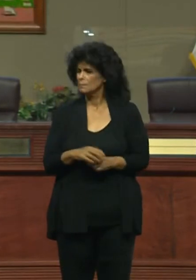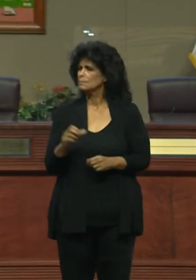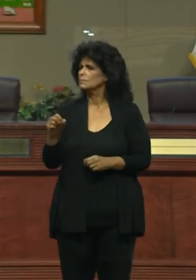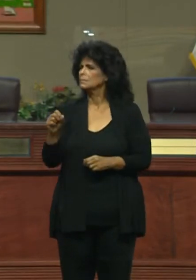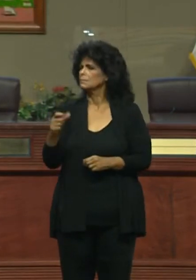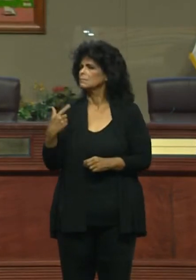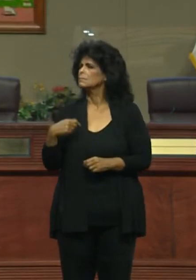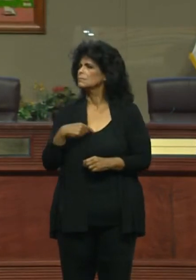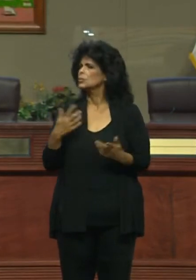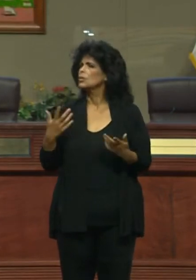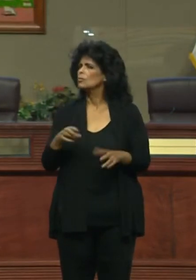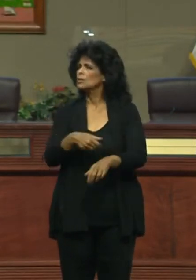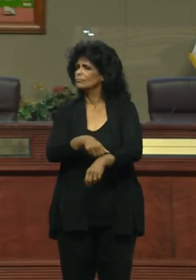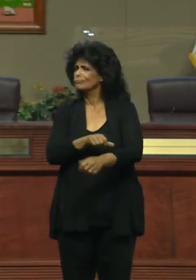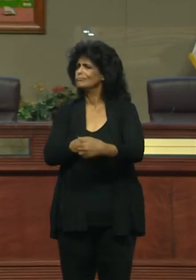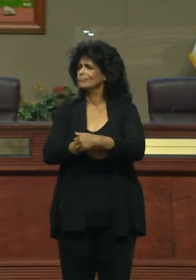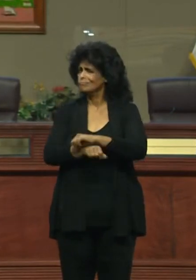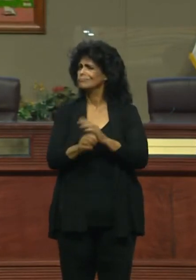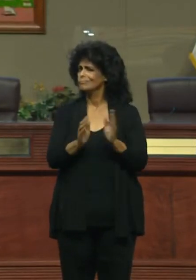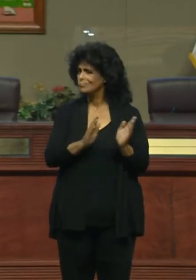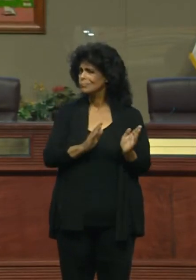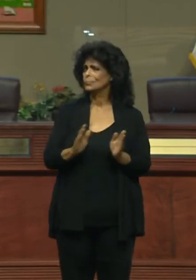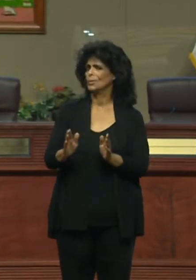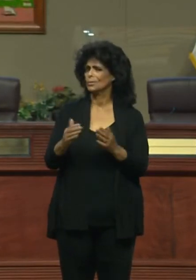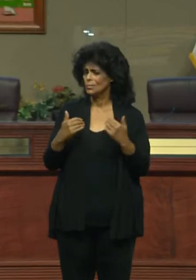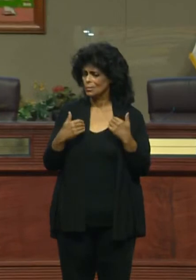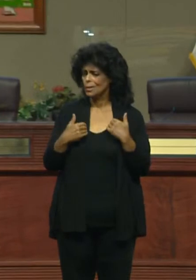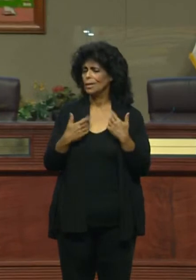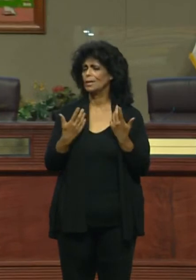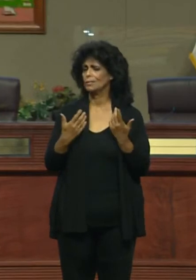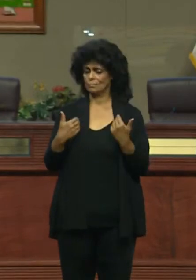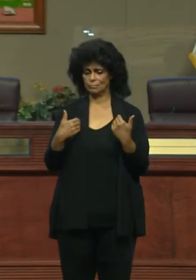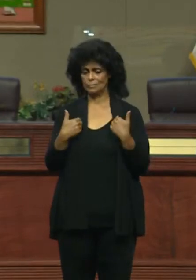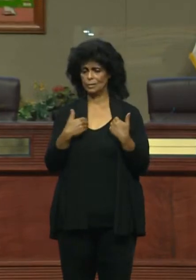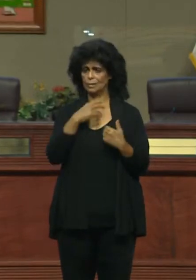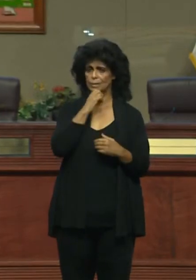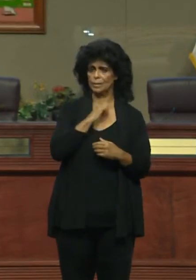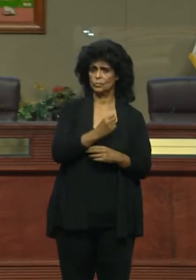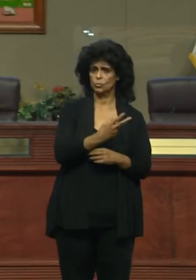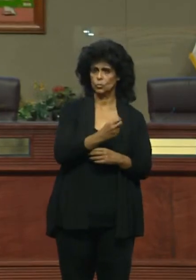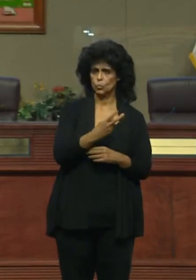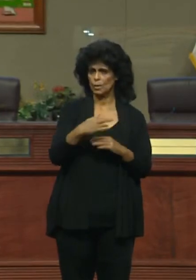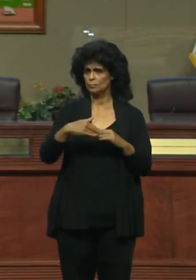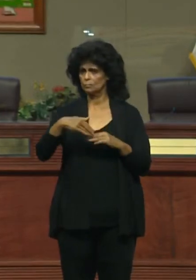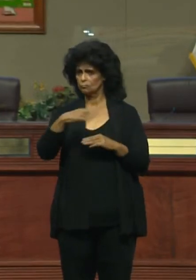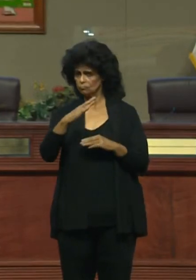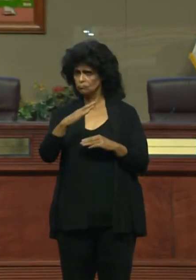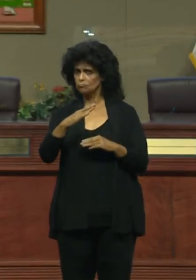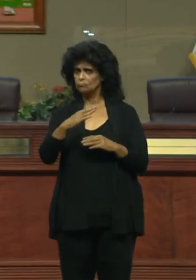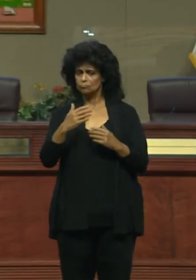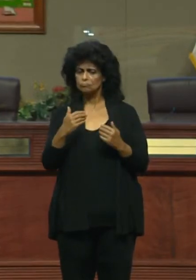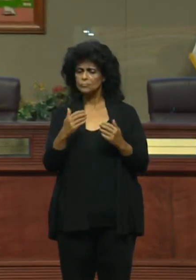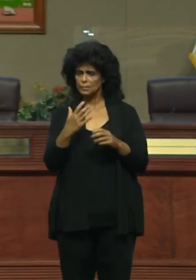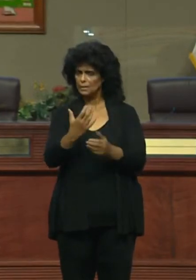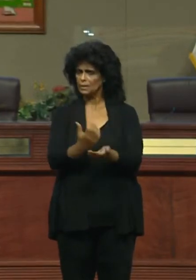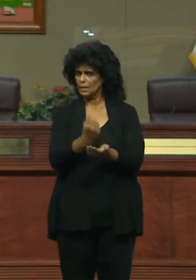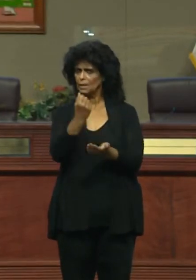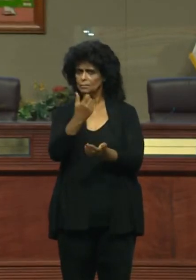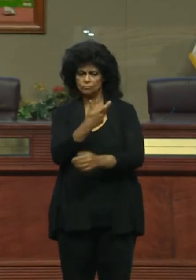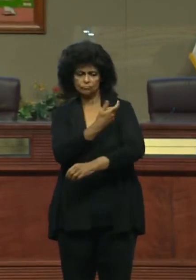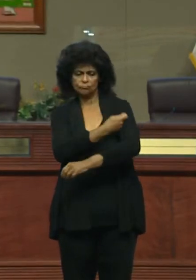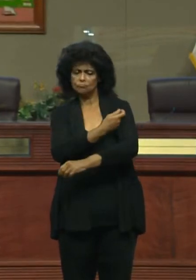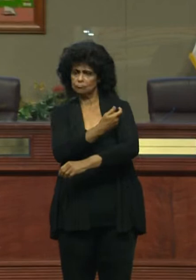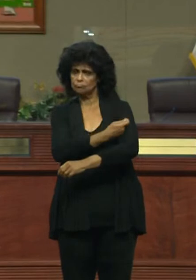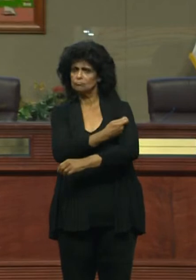the inoculation of persons 12 years of age and older at the regular sites that we have. Much like